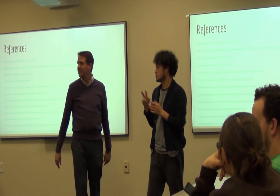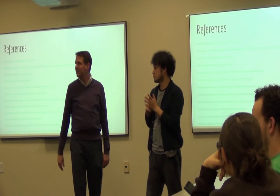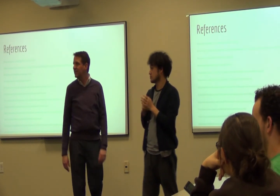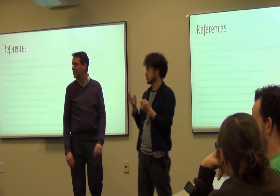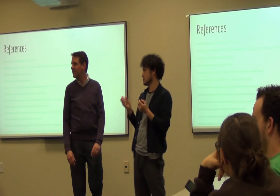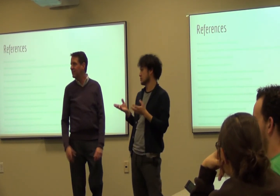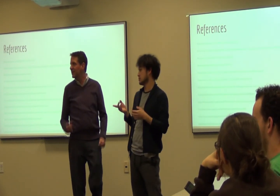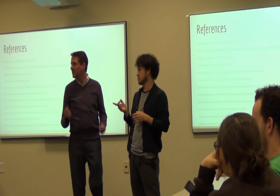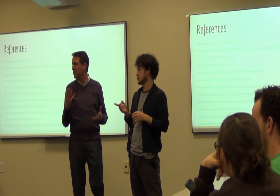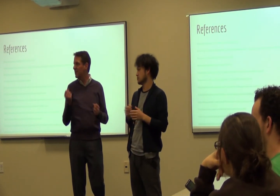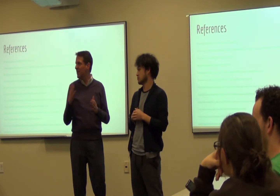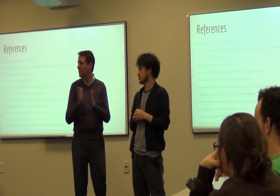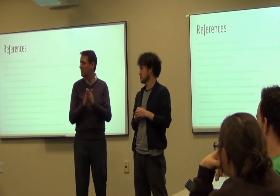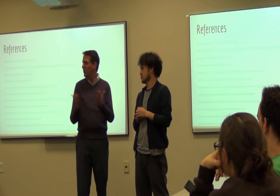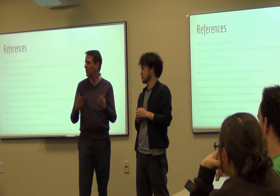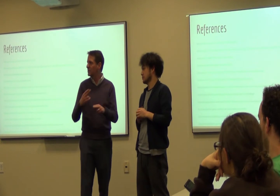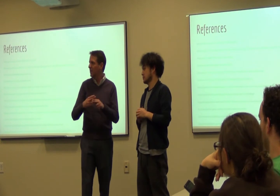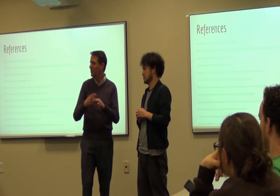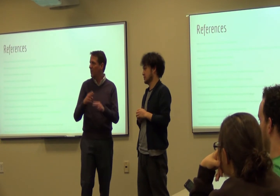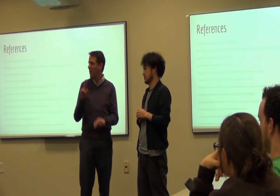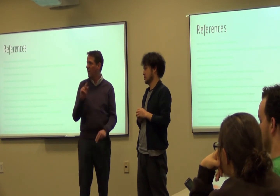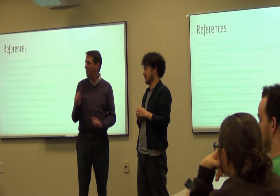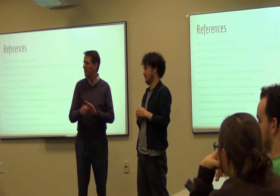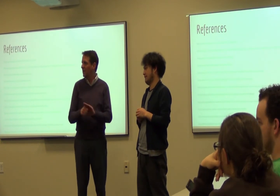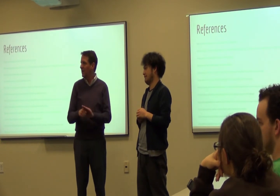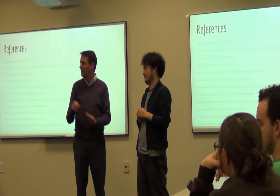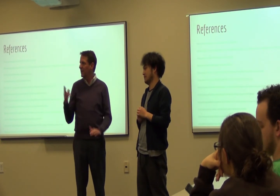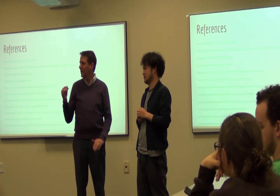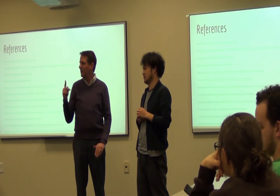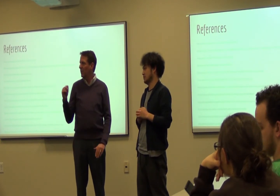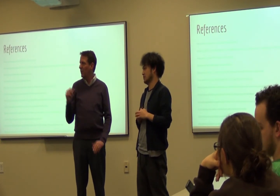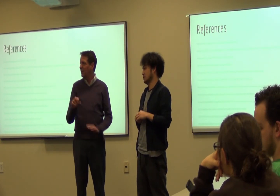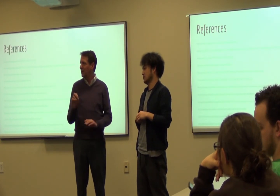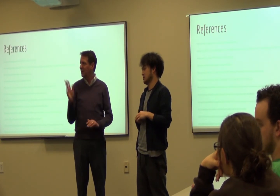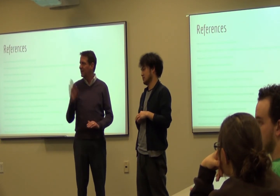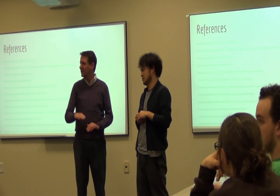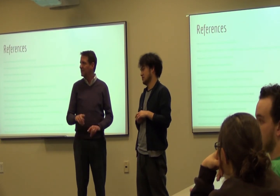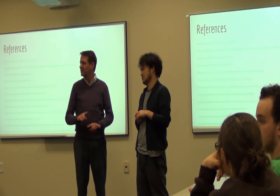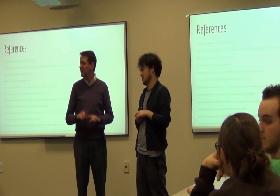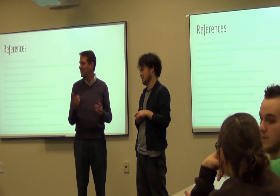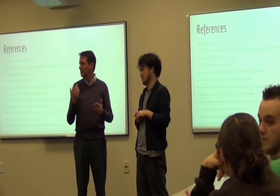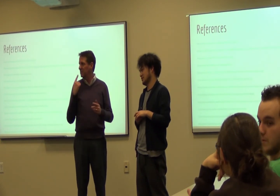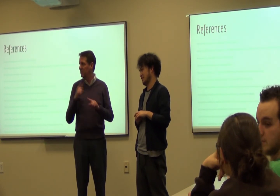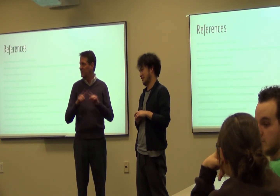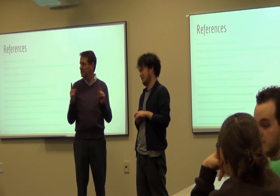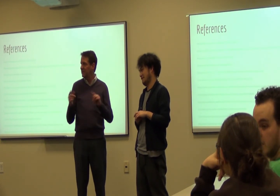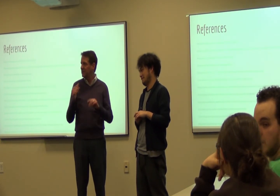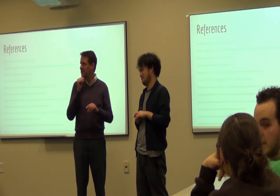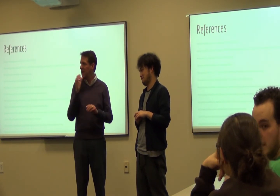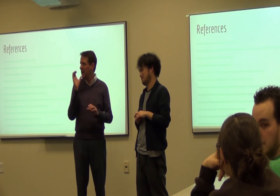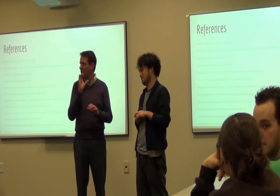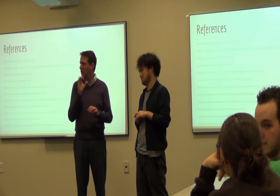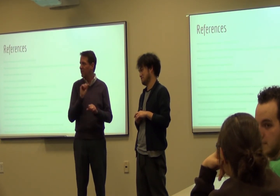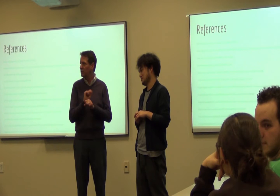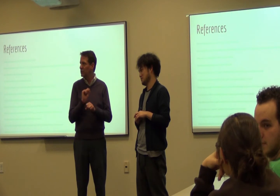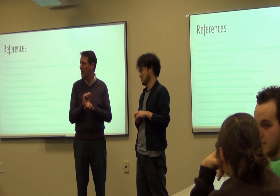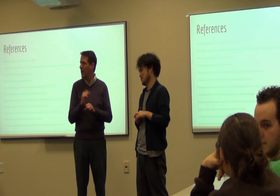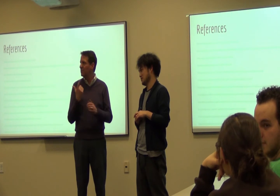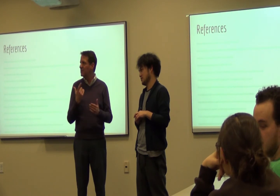else. The reason I asked is because there's a book that I saw, it was hikomoi, and it was all, I don't want people to, it